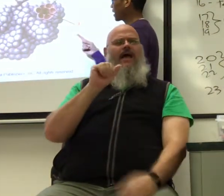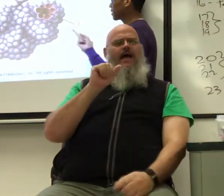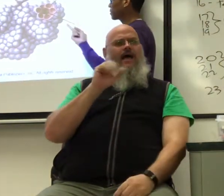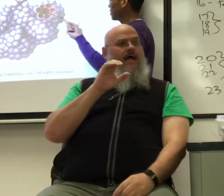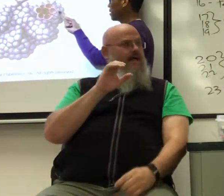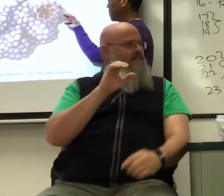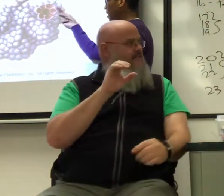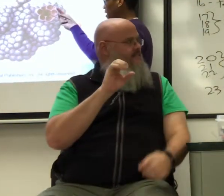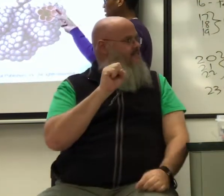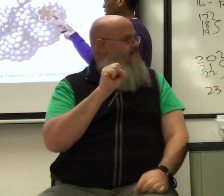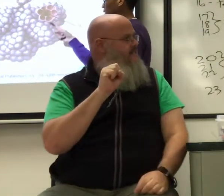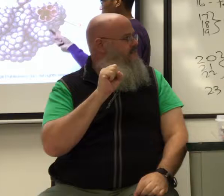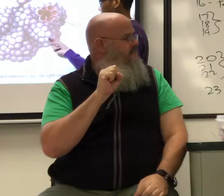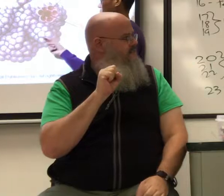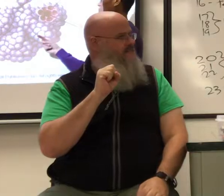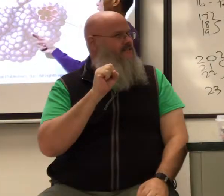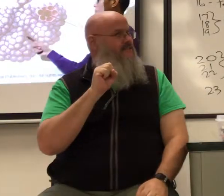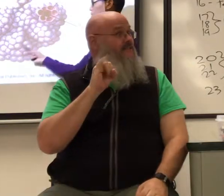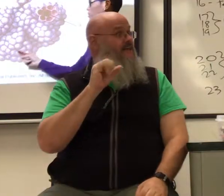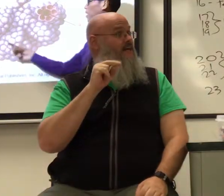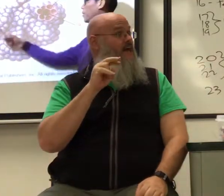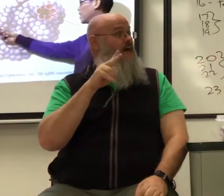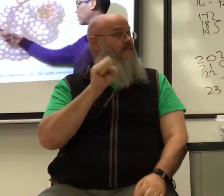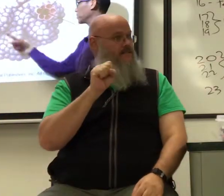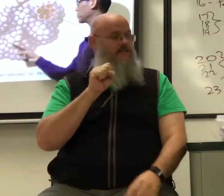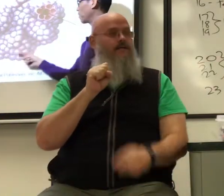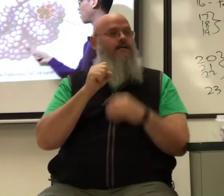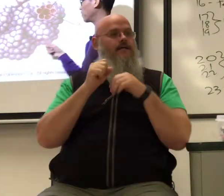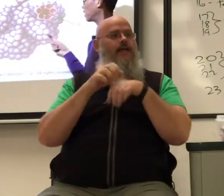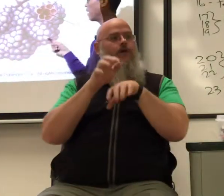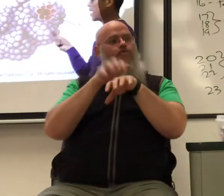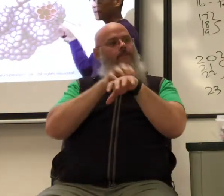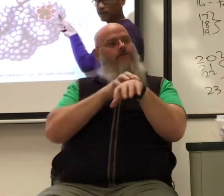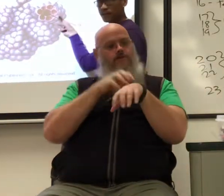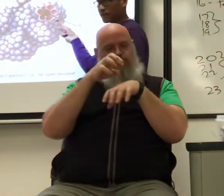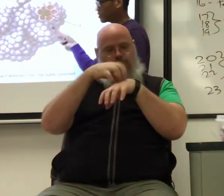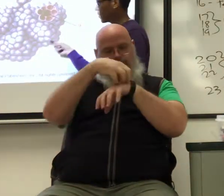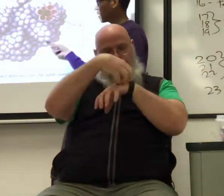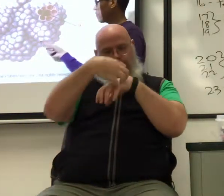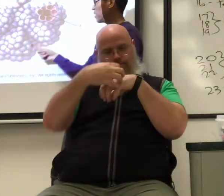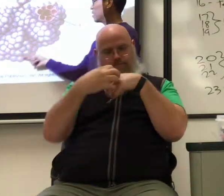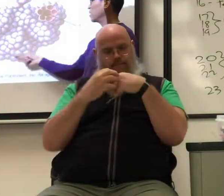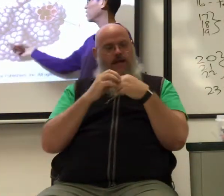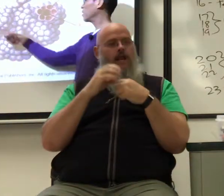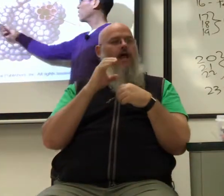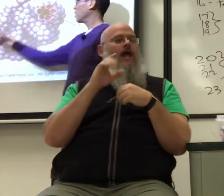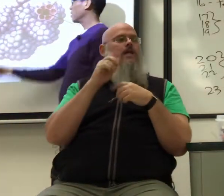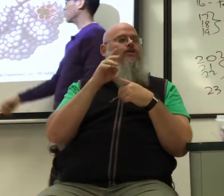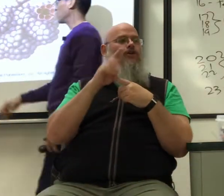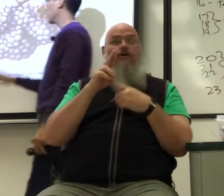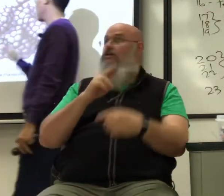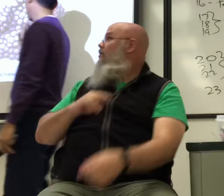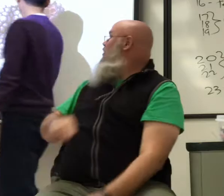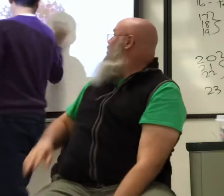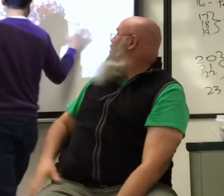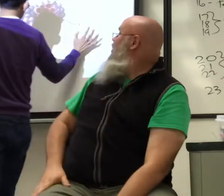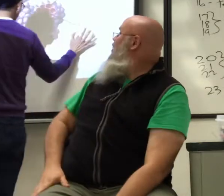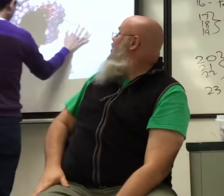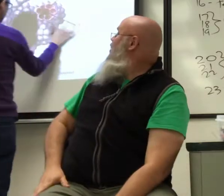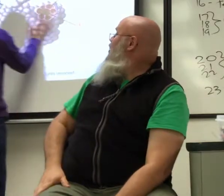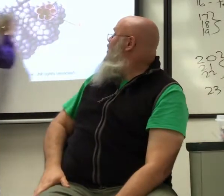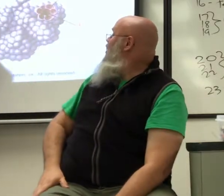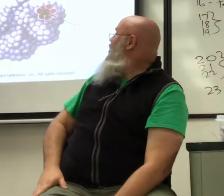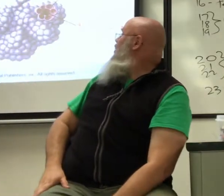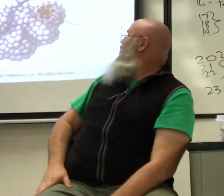to many clusters of grapes, right? Many clusters of alveoli. That's all I think of it. So if